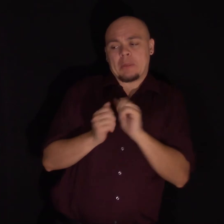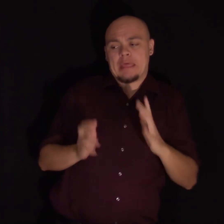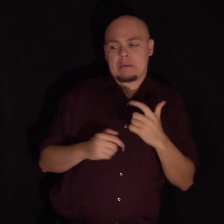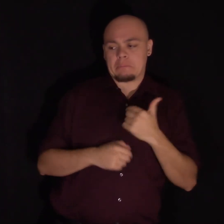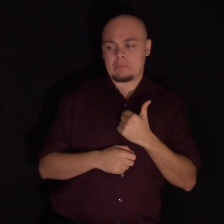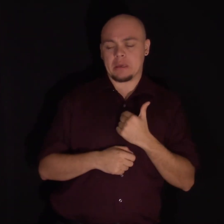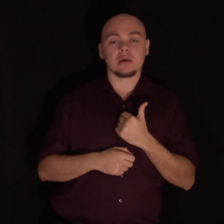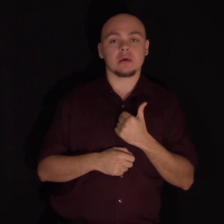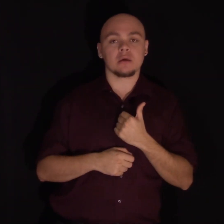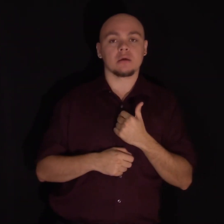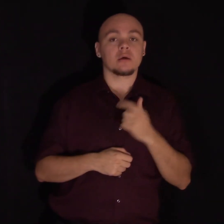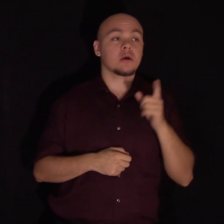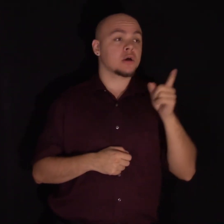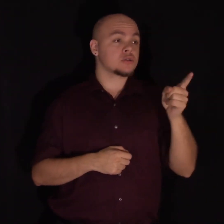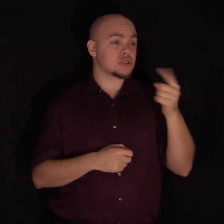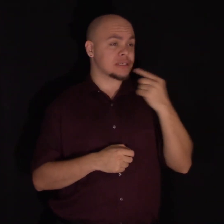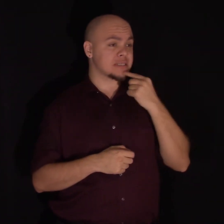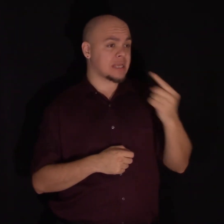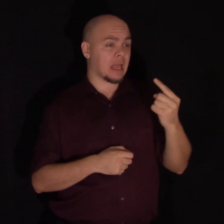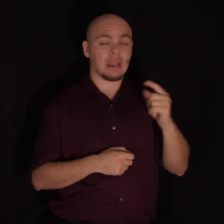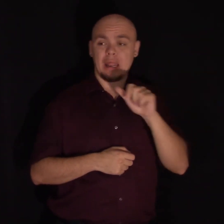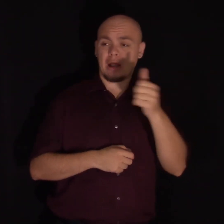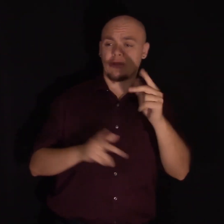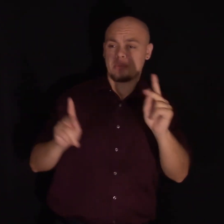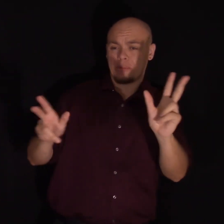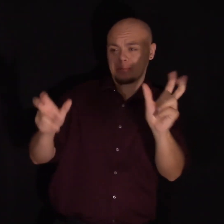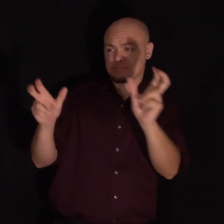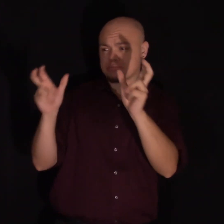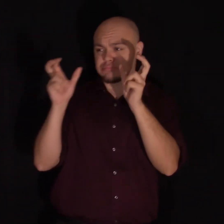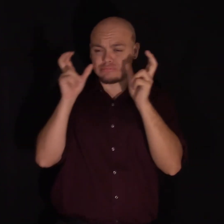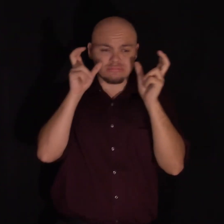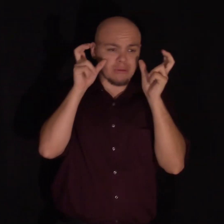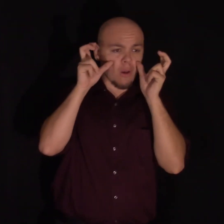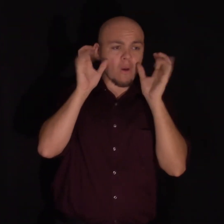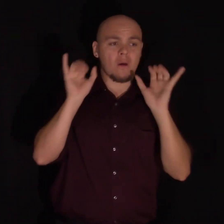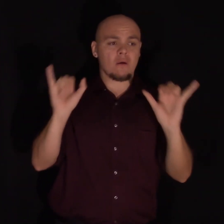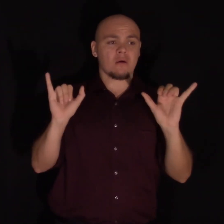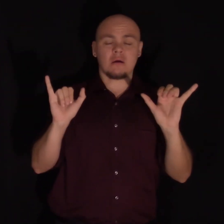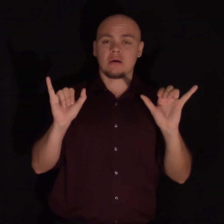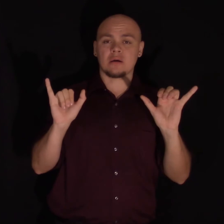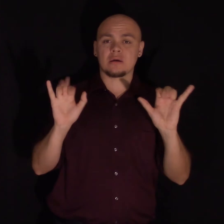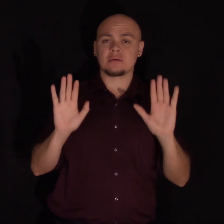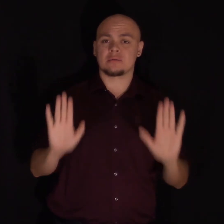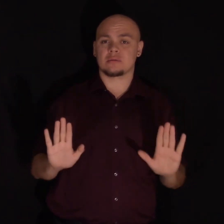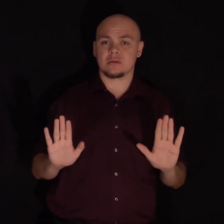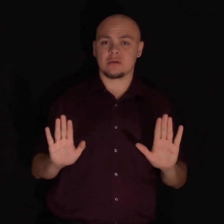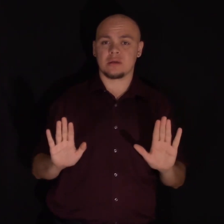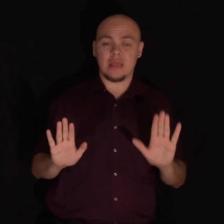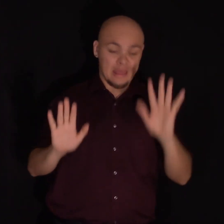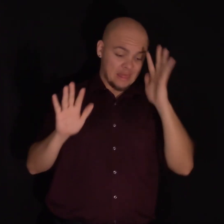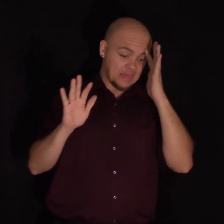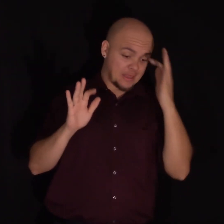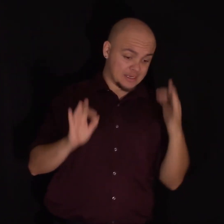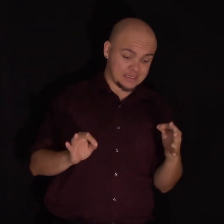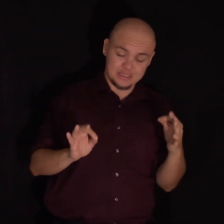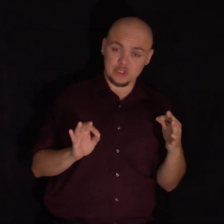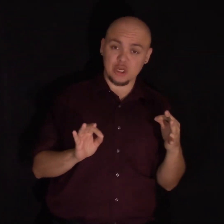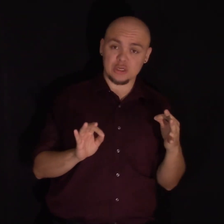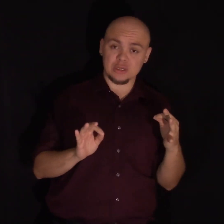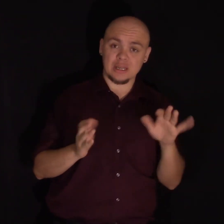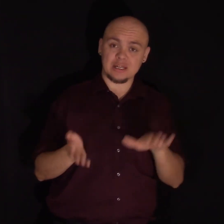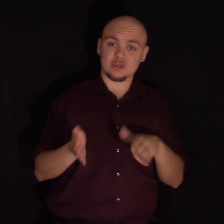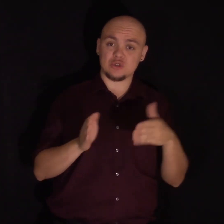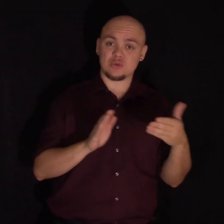What she said, and what I've learned from others, is that we do not make the so-called decision or choice to die